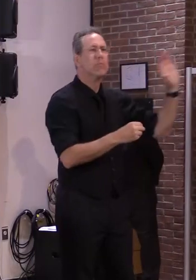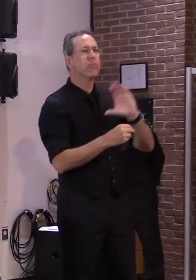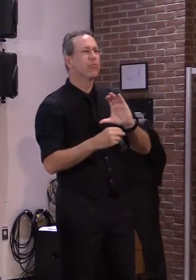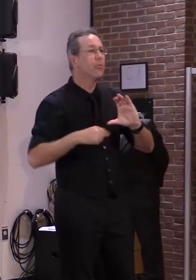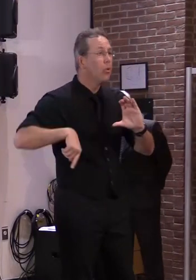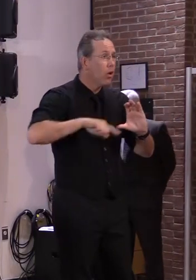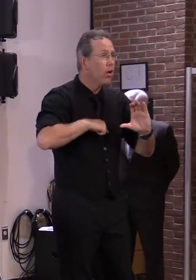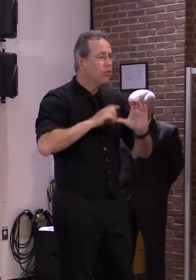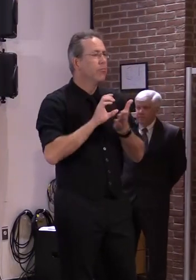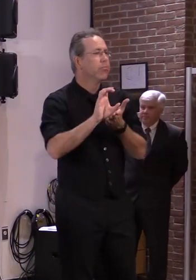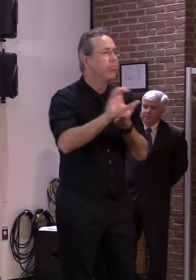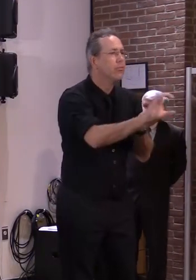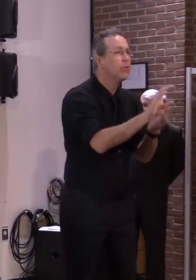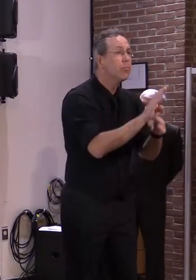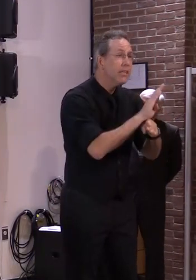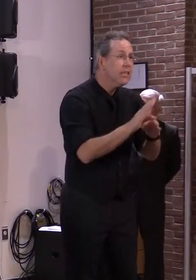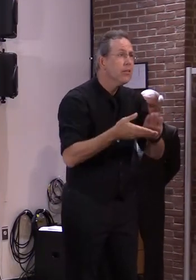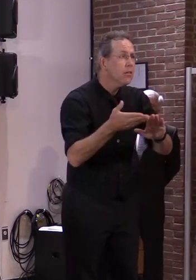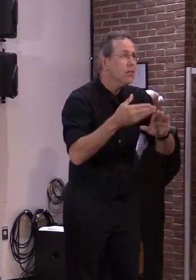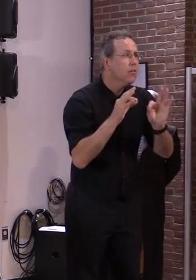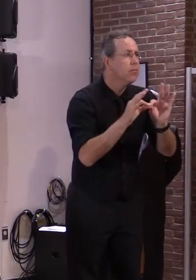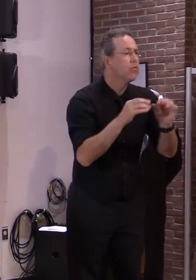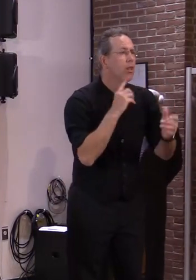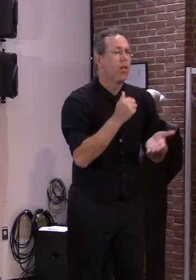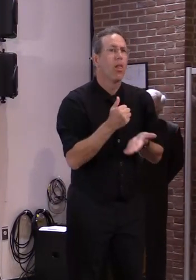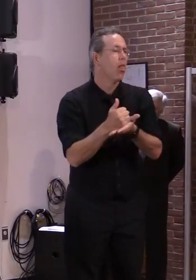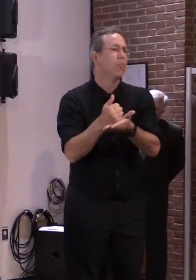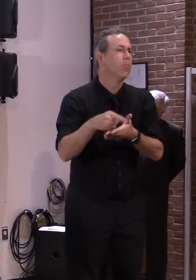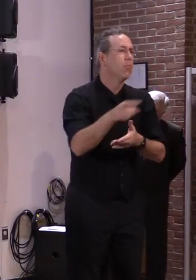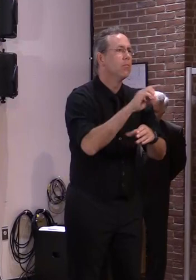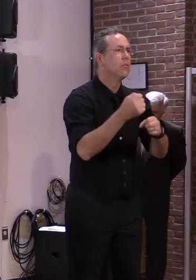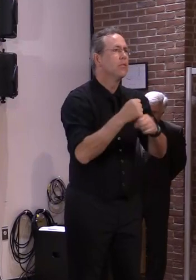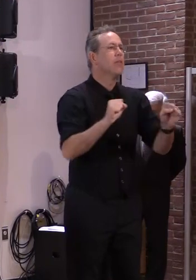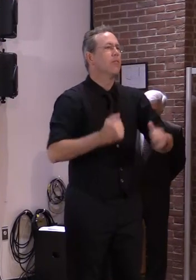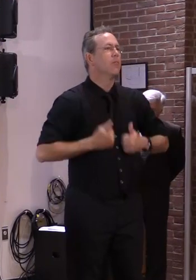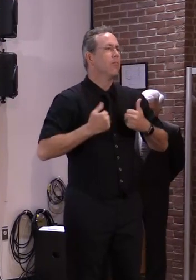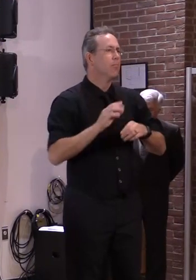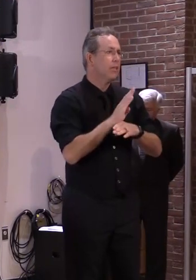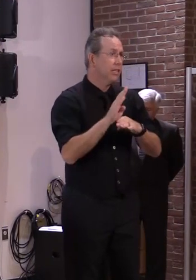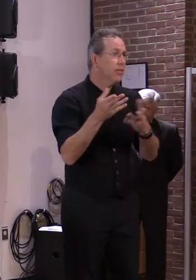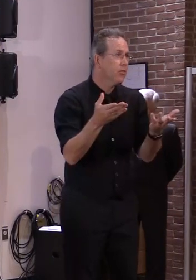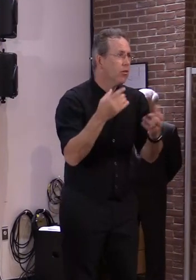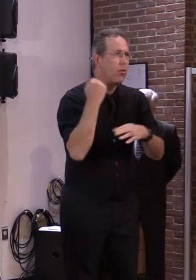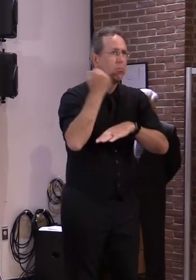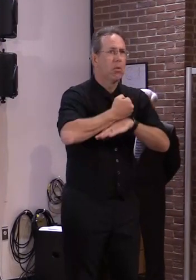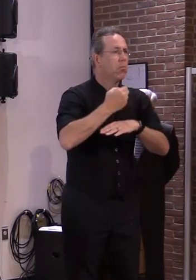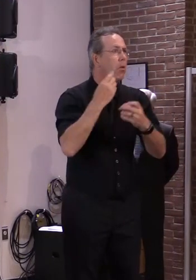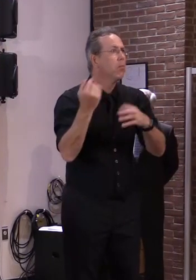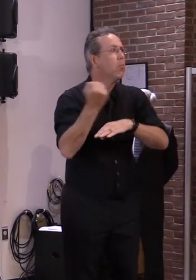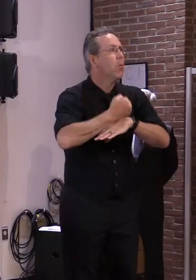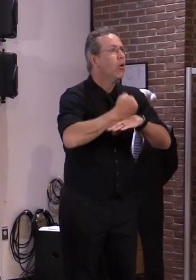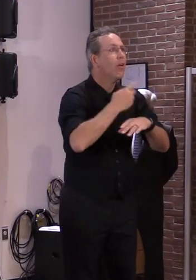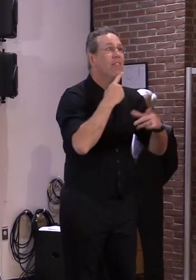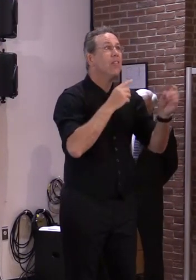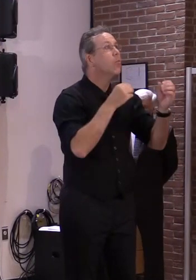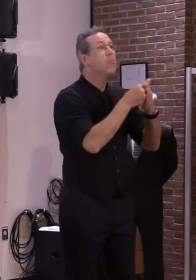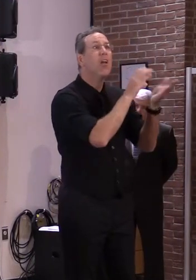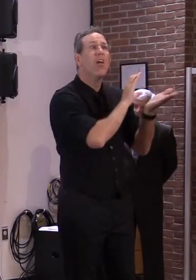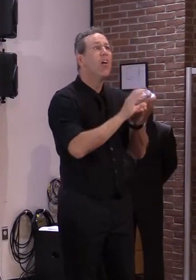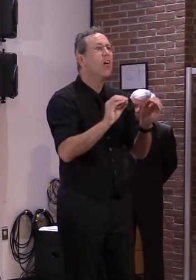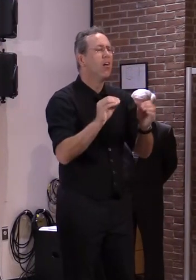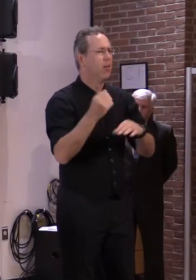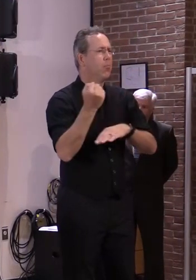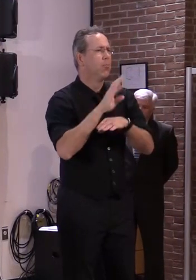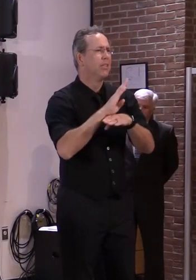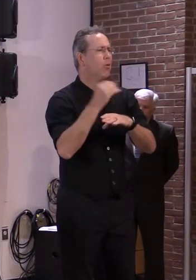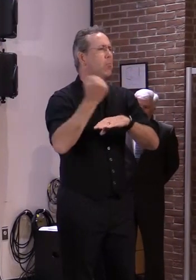not been for that and those efforts. So again, I just want to make sure that we remember that this all worked because